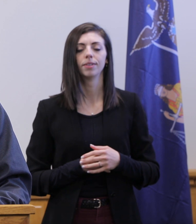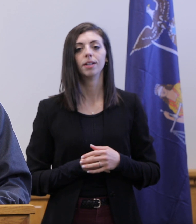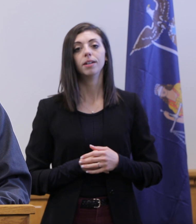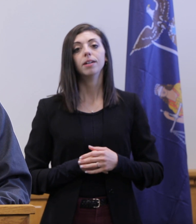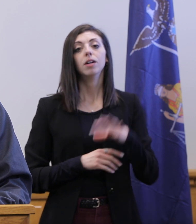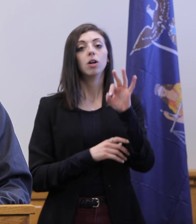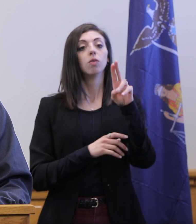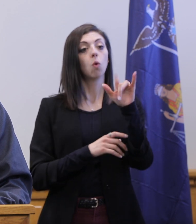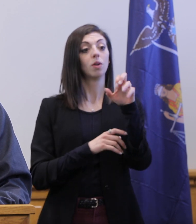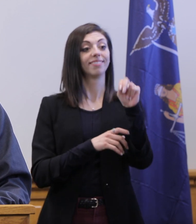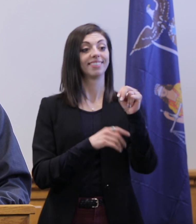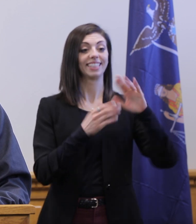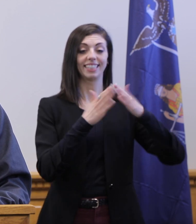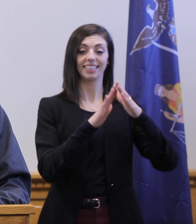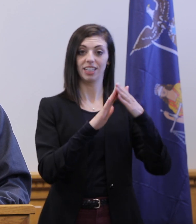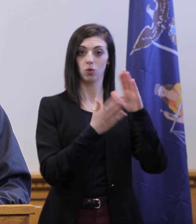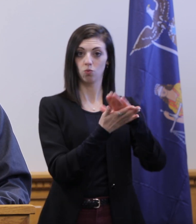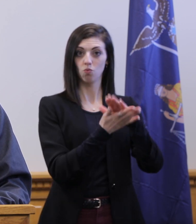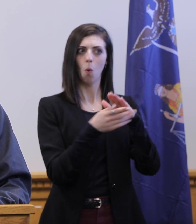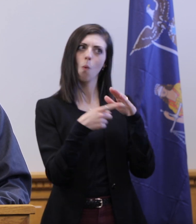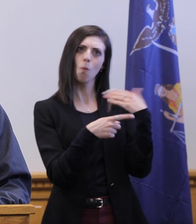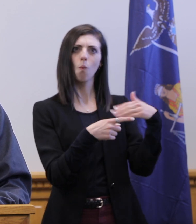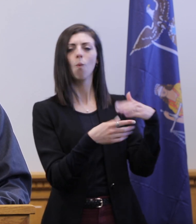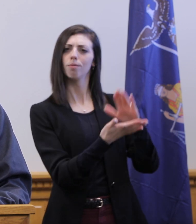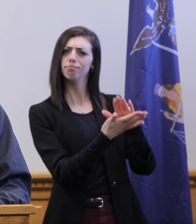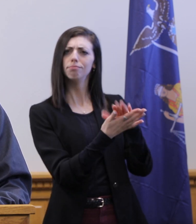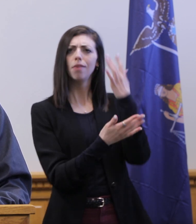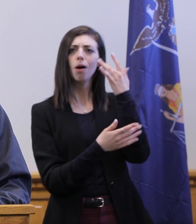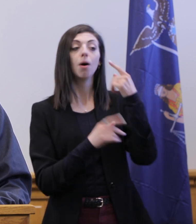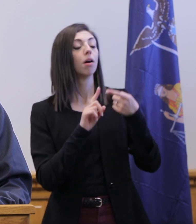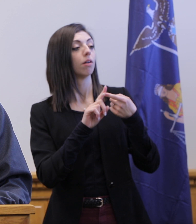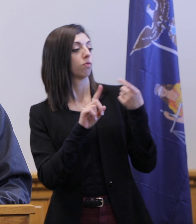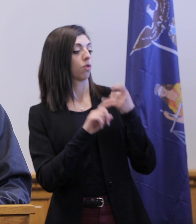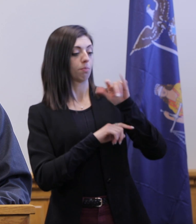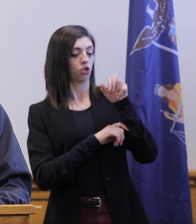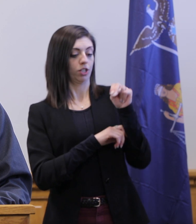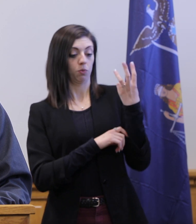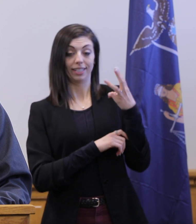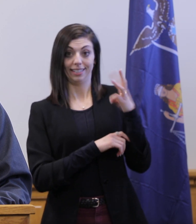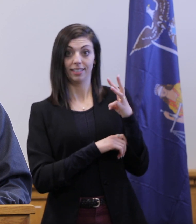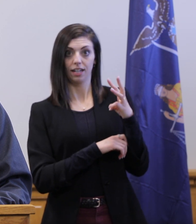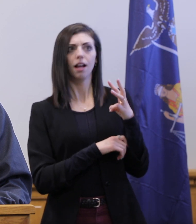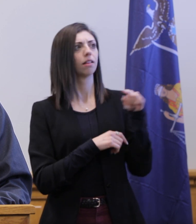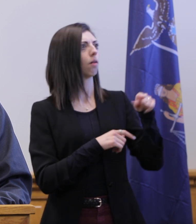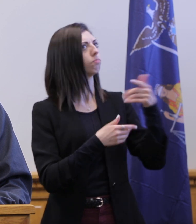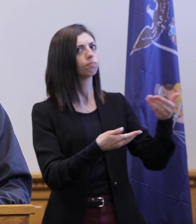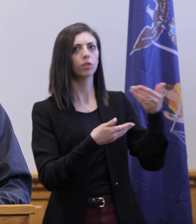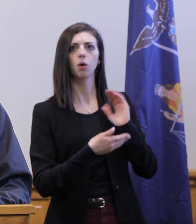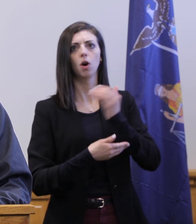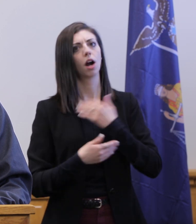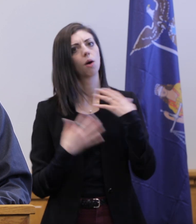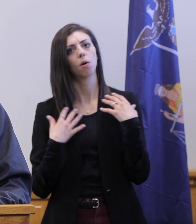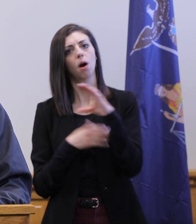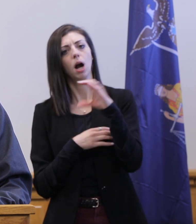The Fulton City School District deserves special recognition. Since January 16th, they have welcomed our County Health Department